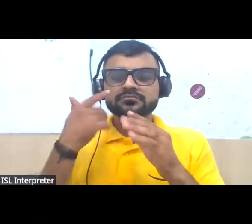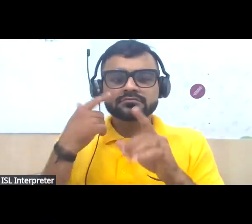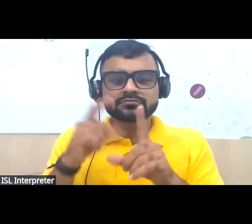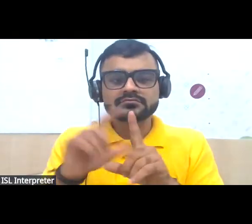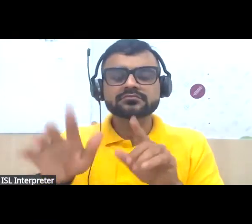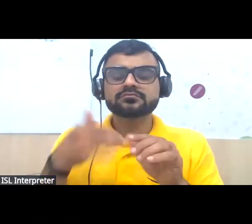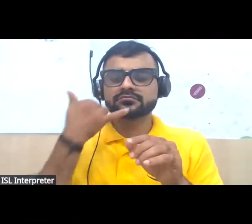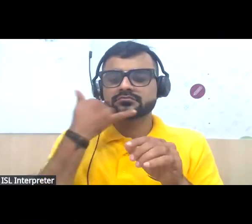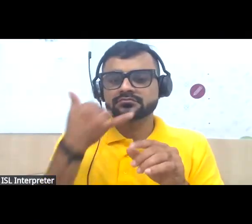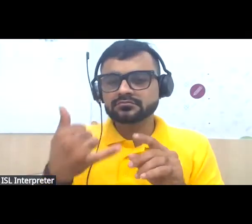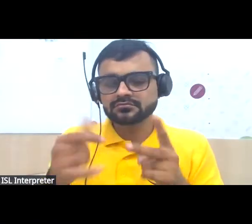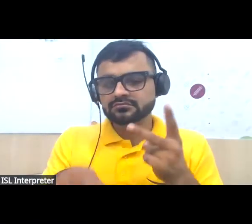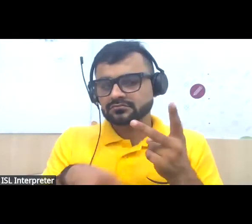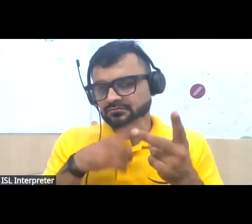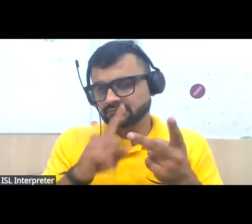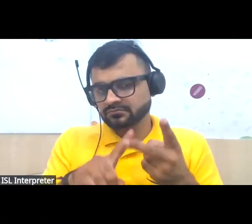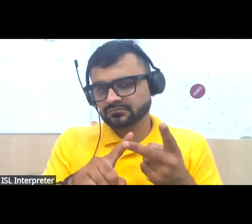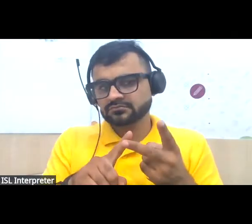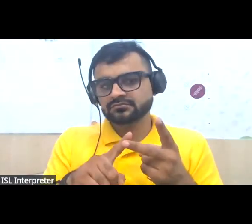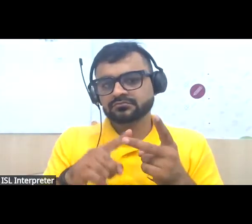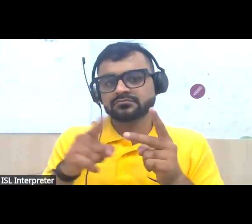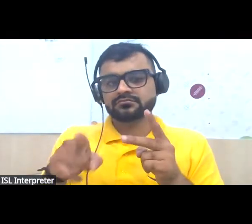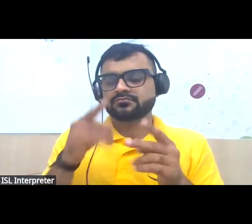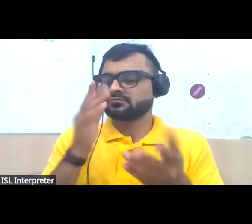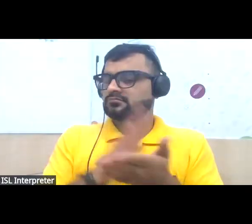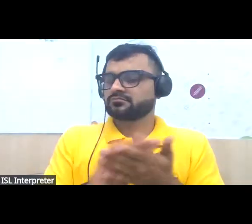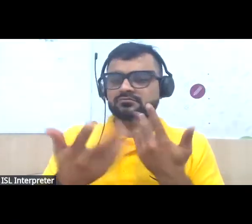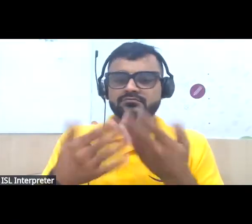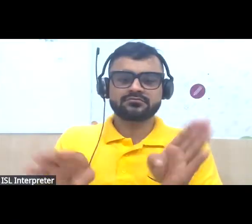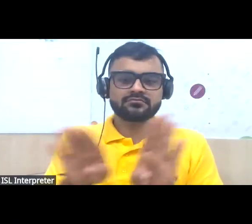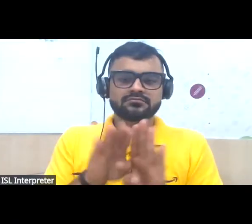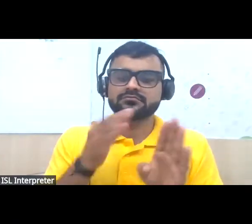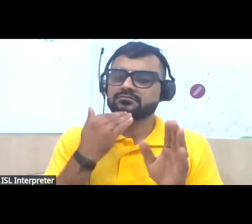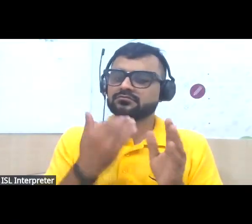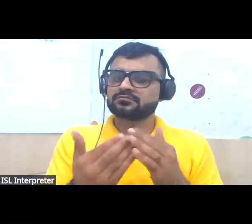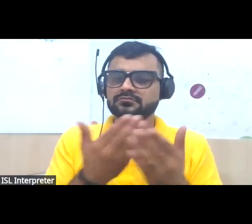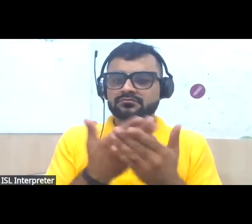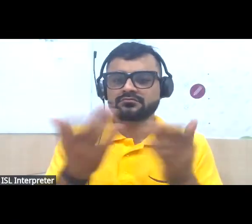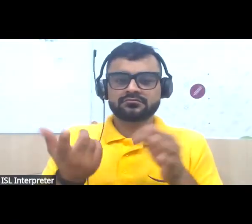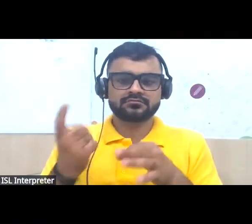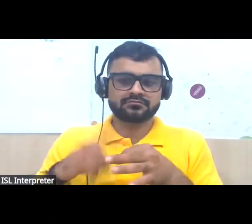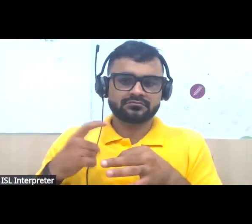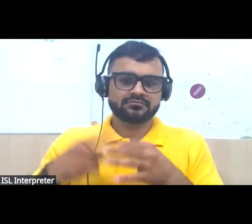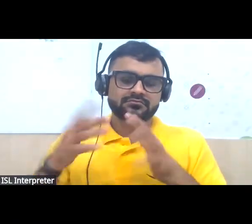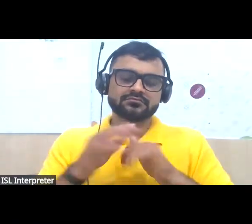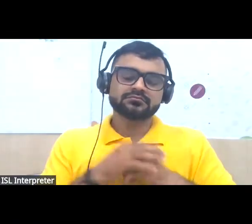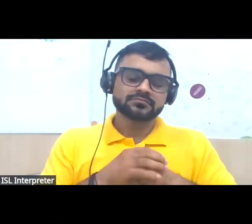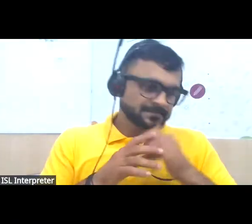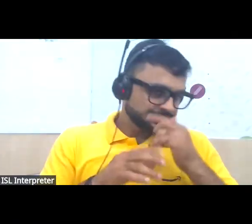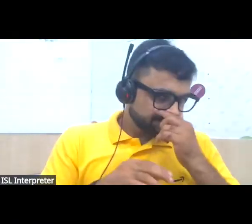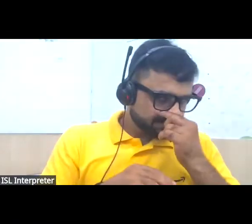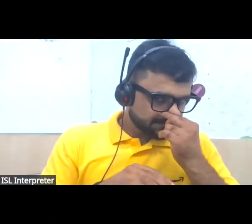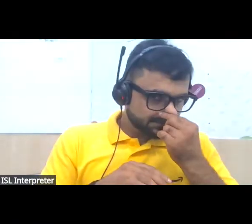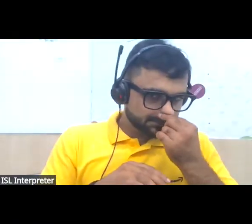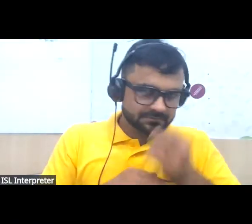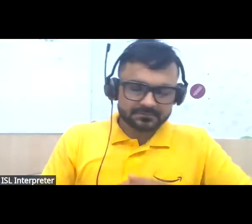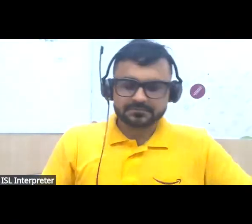the helpline, and then I will end the chat. Thank you everyone for joining in.